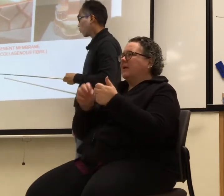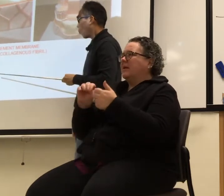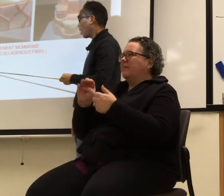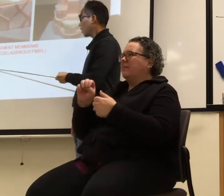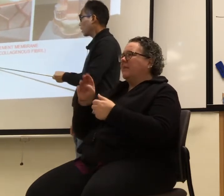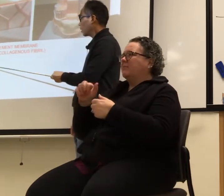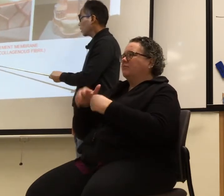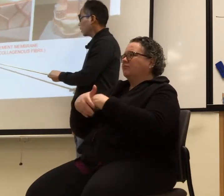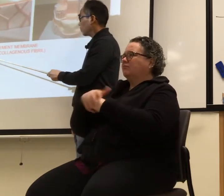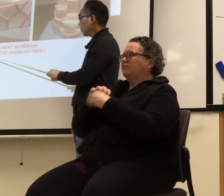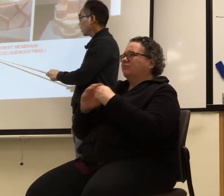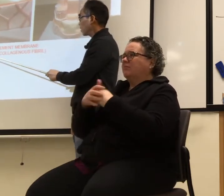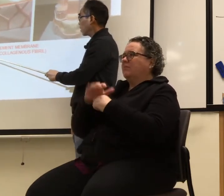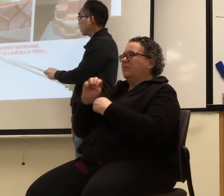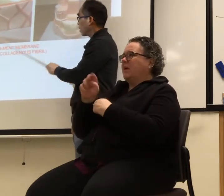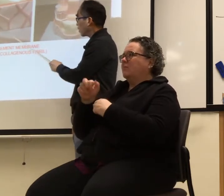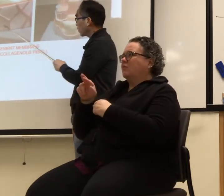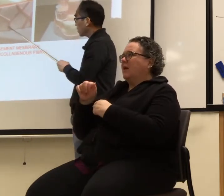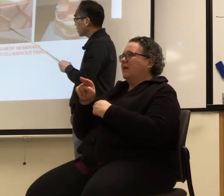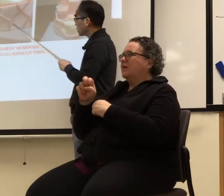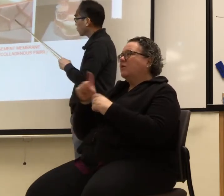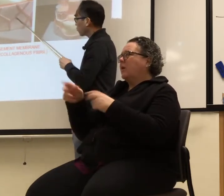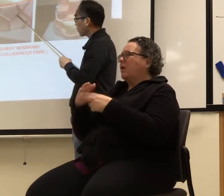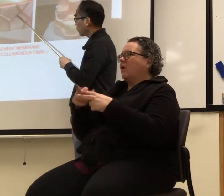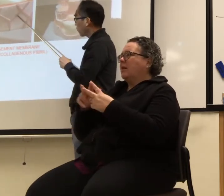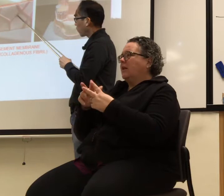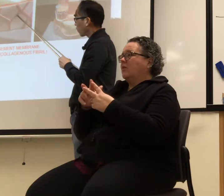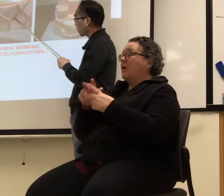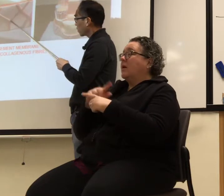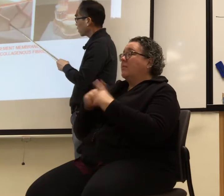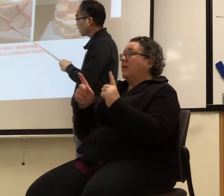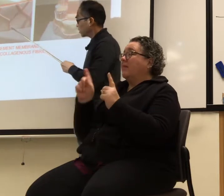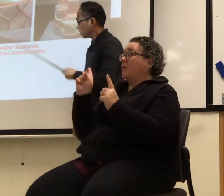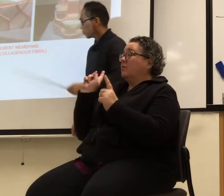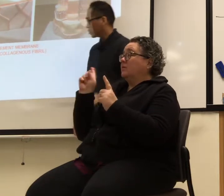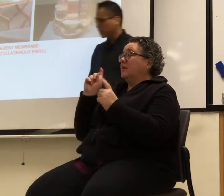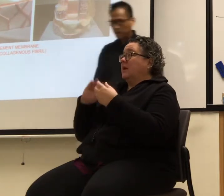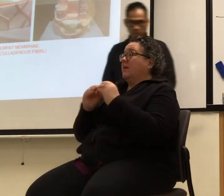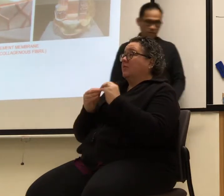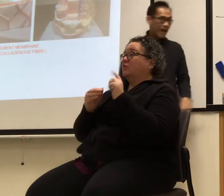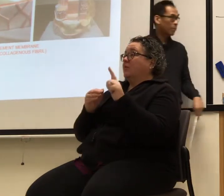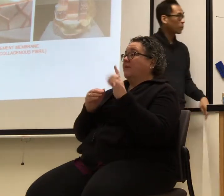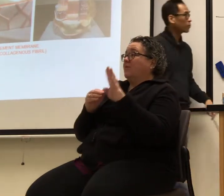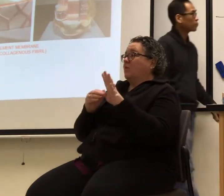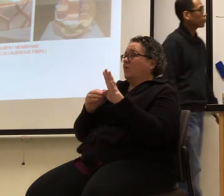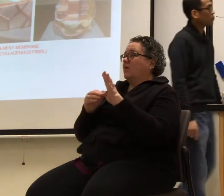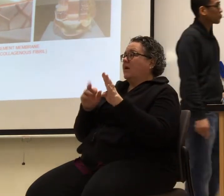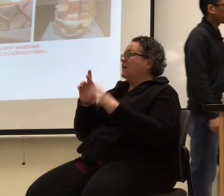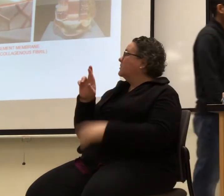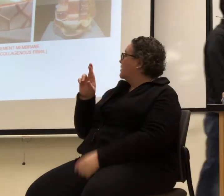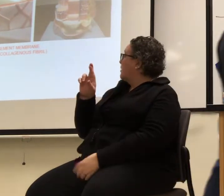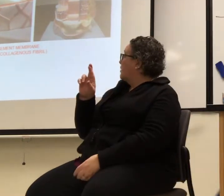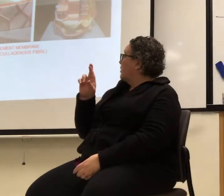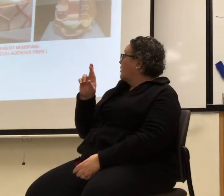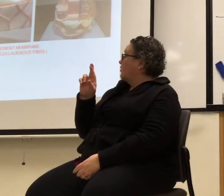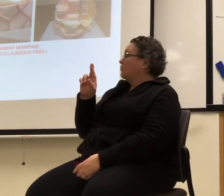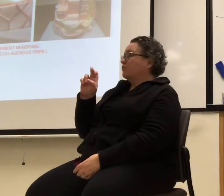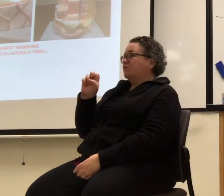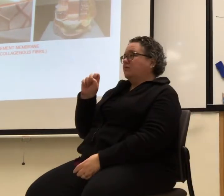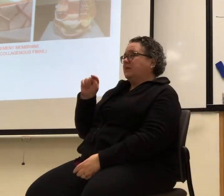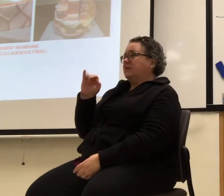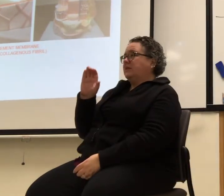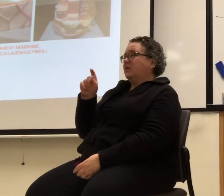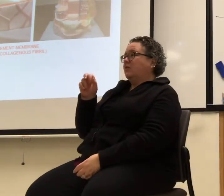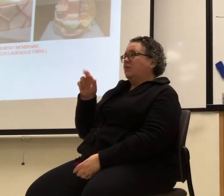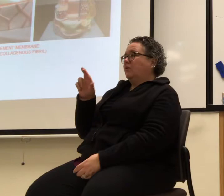it either one. But these, number 24, is the reticular fiber. Keep the lights off.